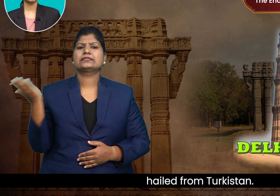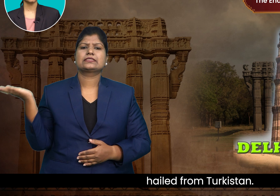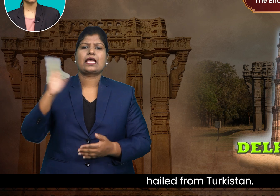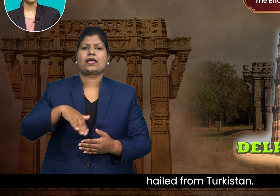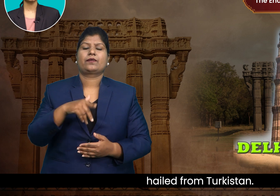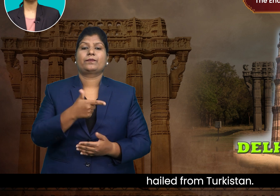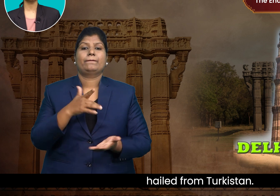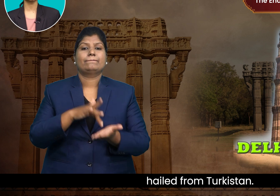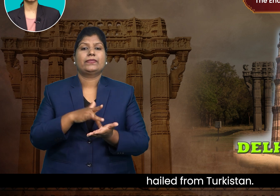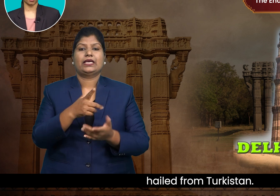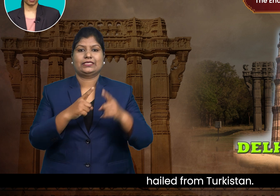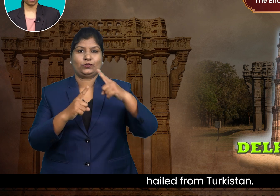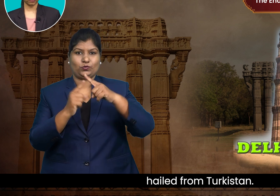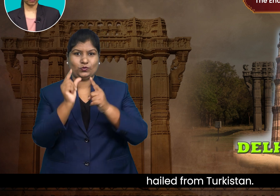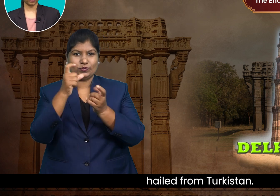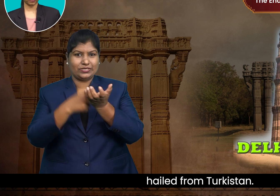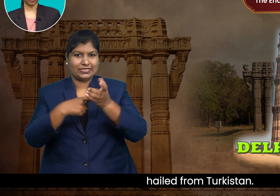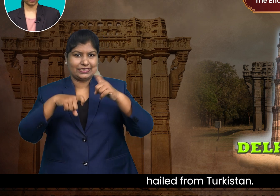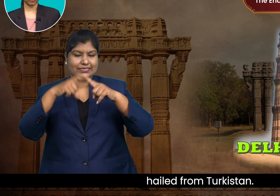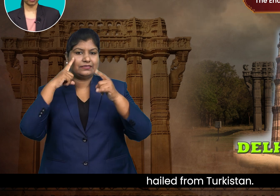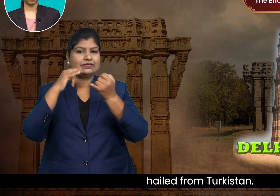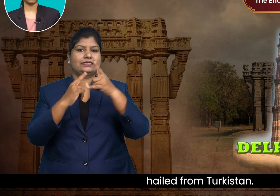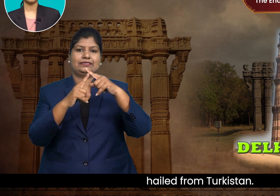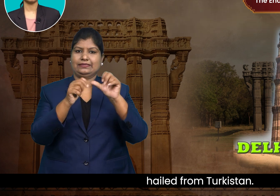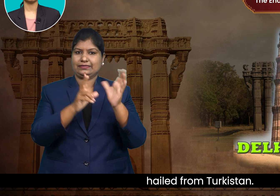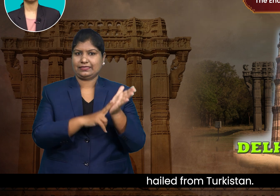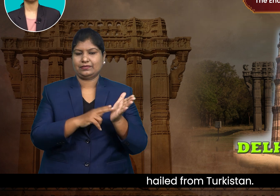from Turkestan.